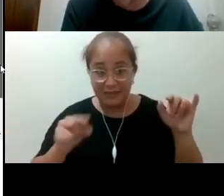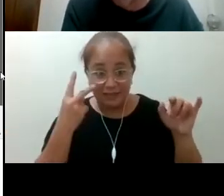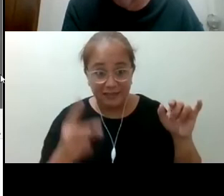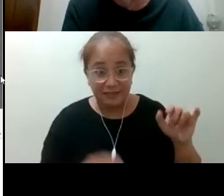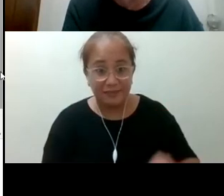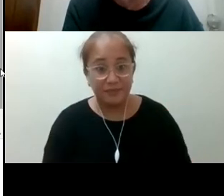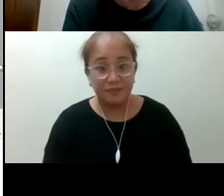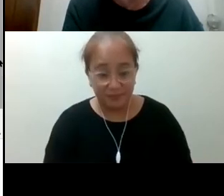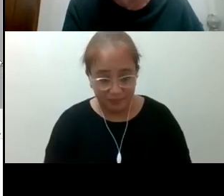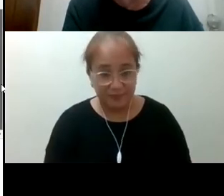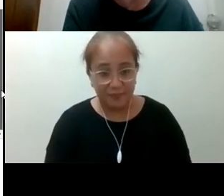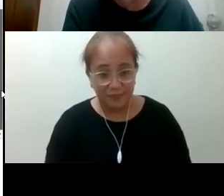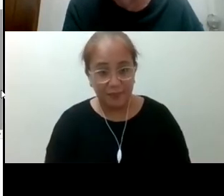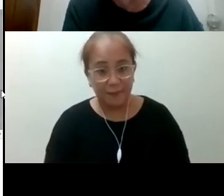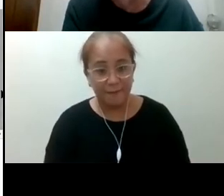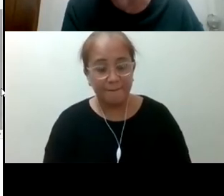Then